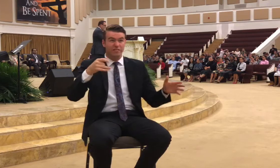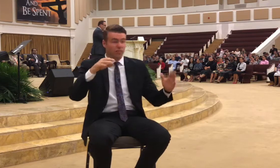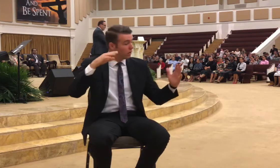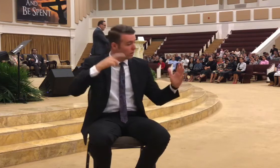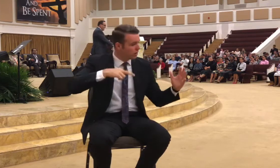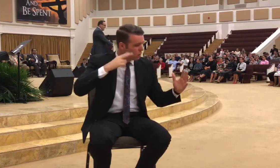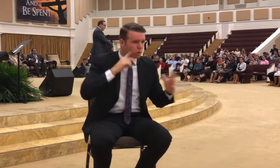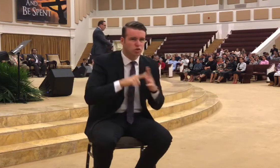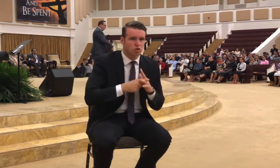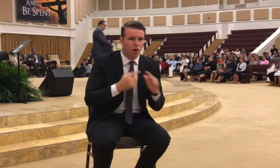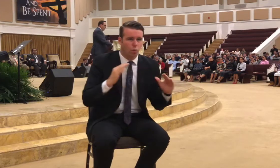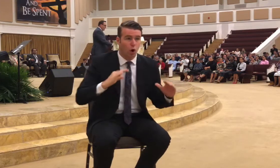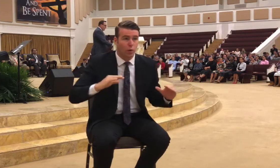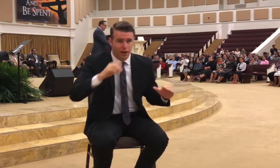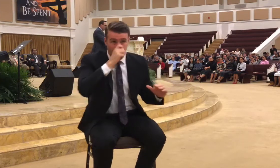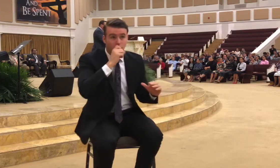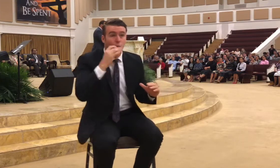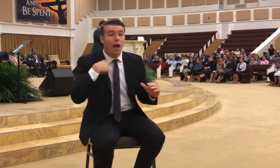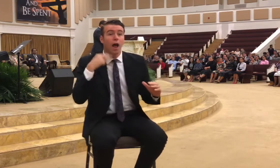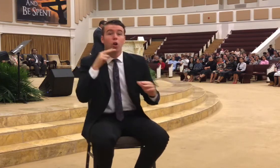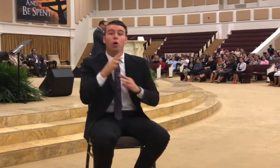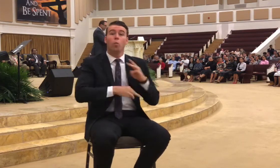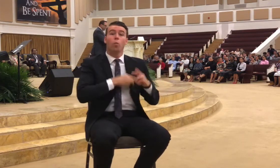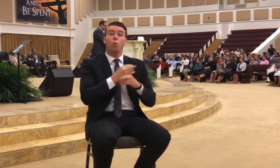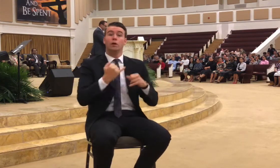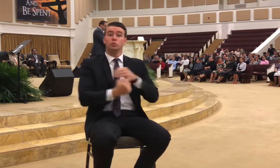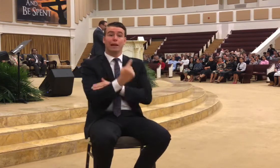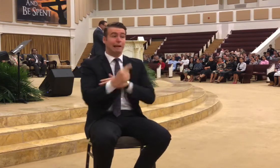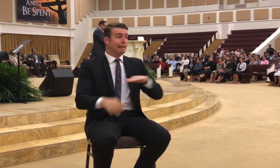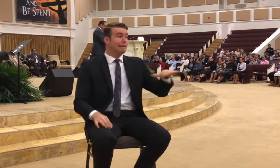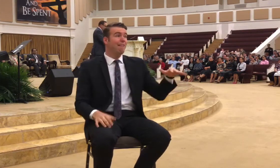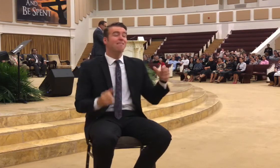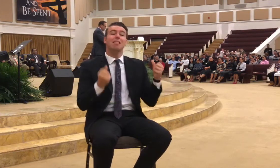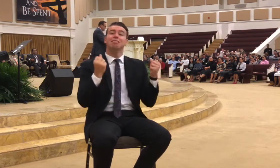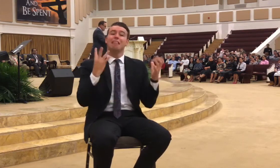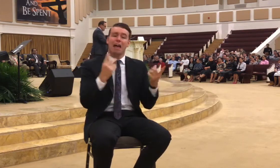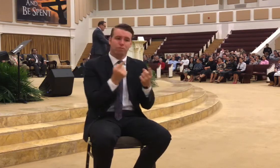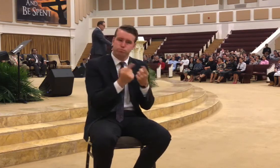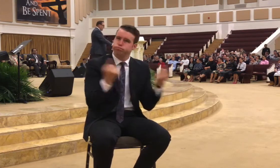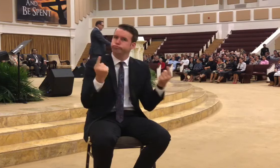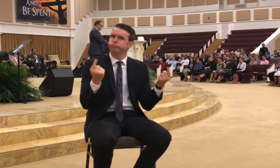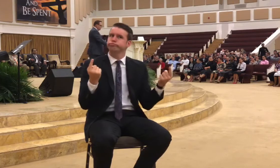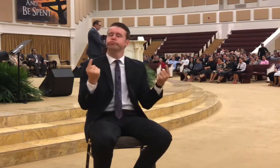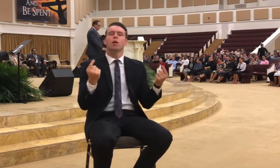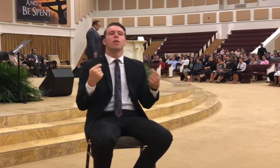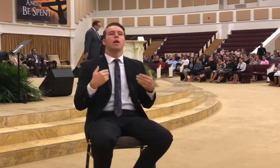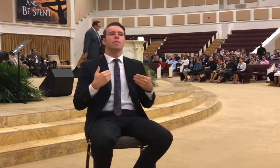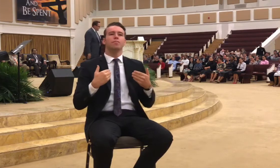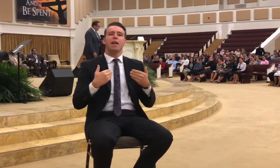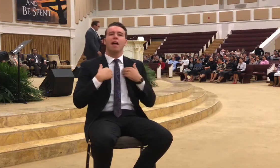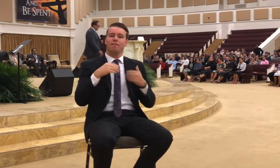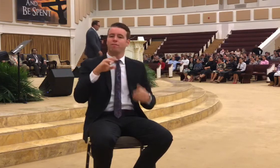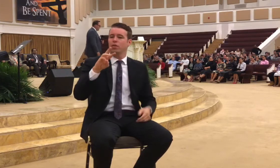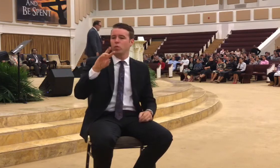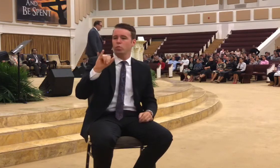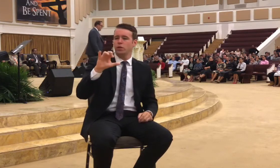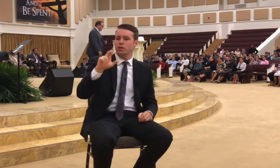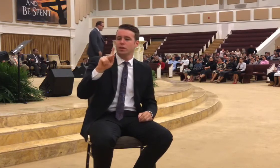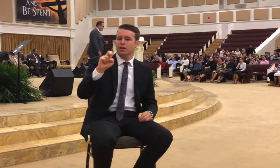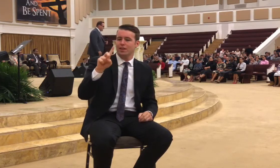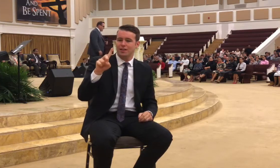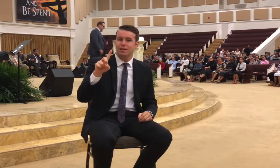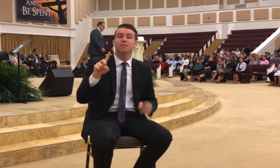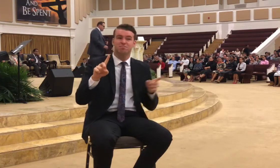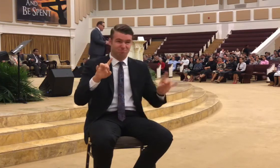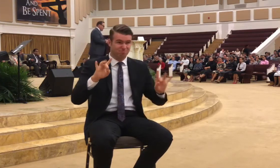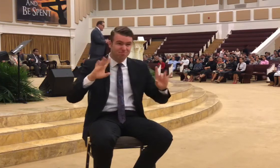look around at our world, there is divisions, there is wickedness, there